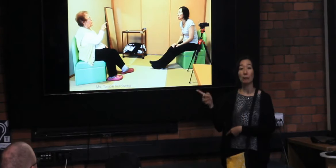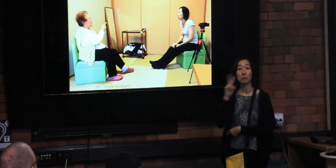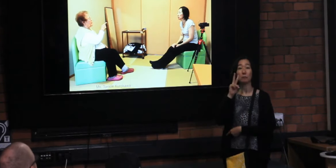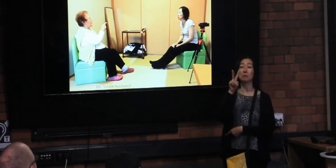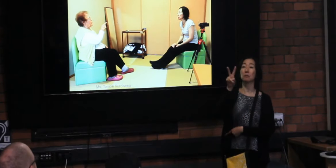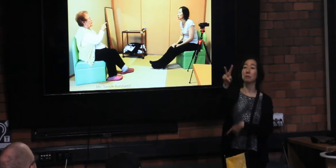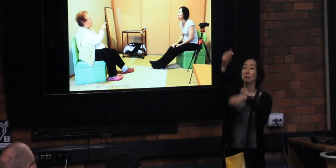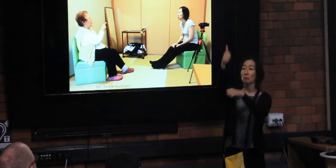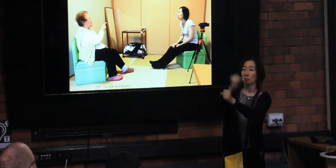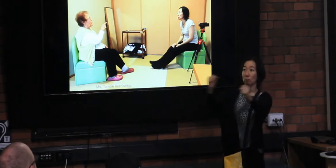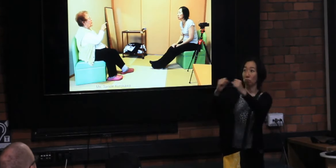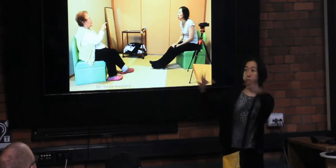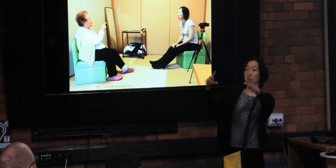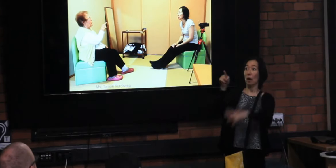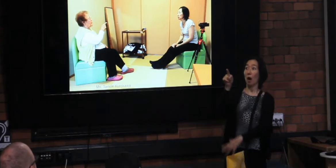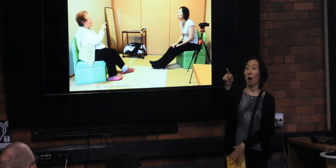the atomic bomb,